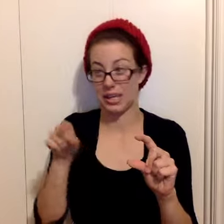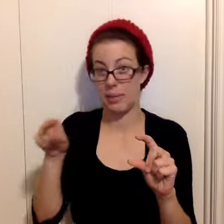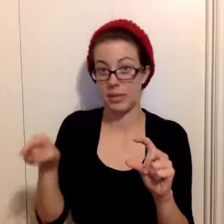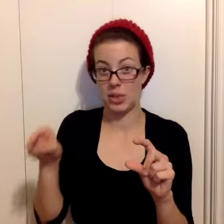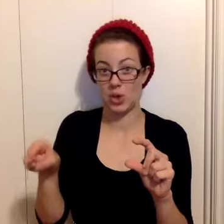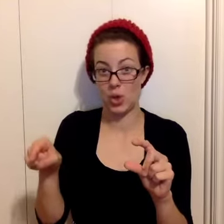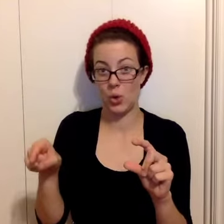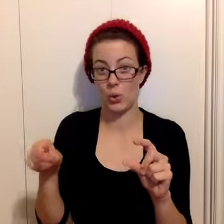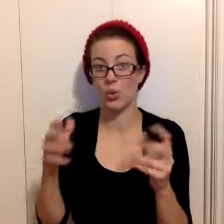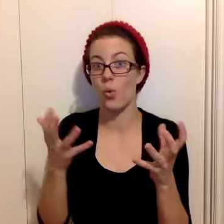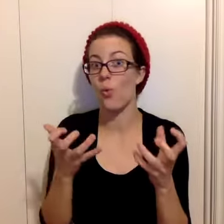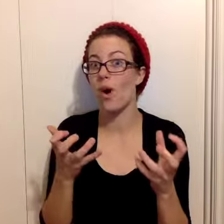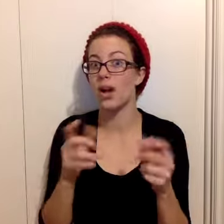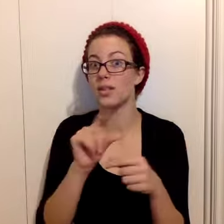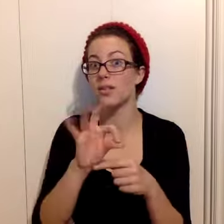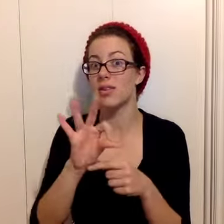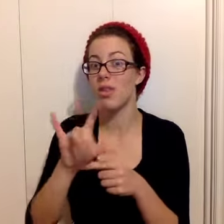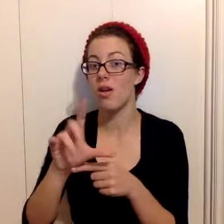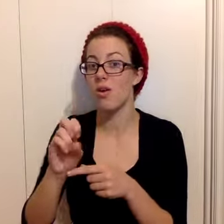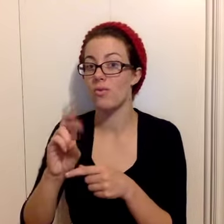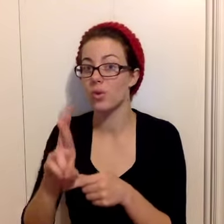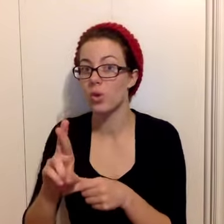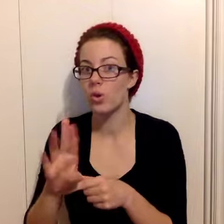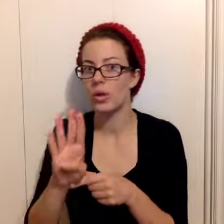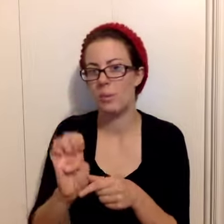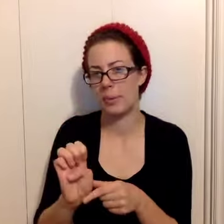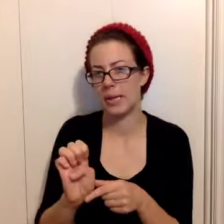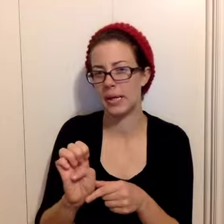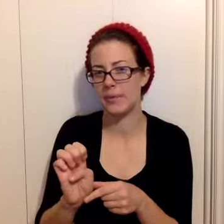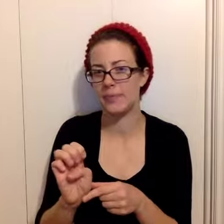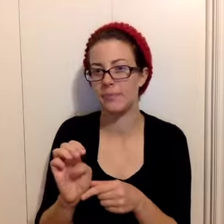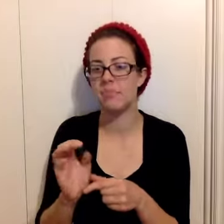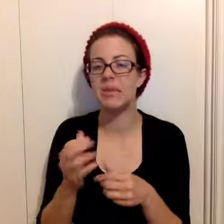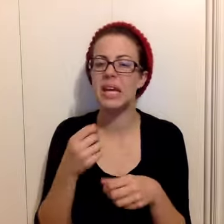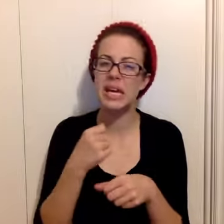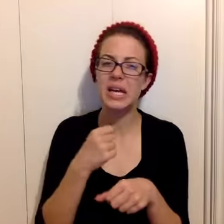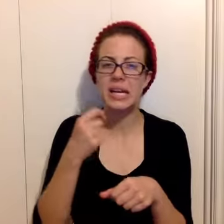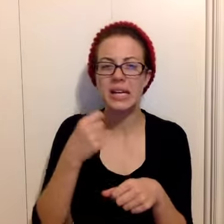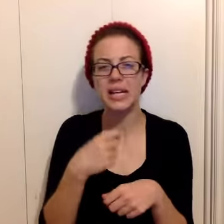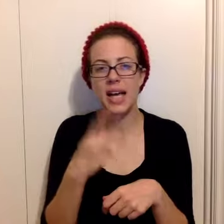Let's make the cement floor 3 inches thick.